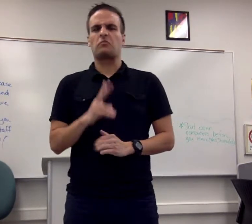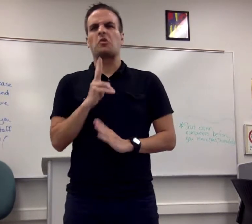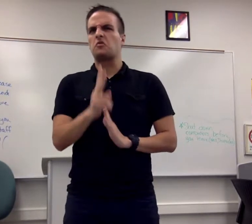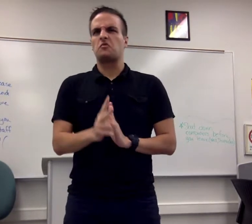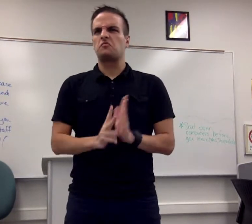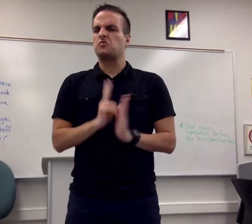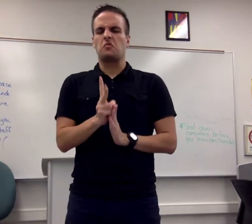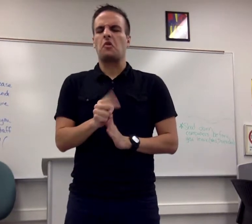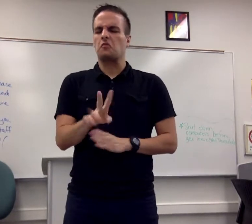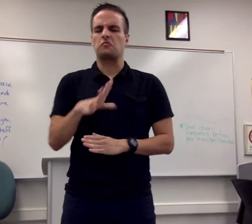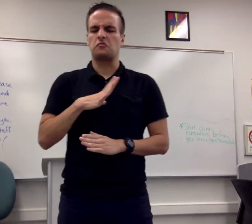work with that.